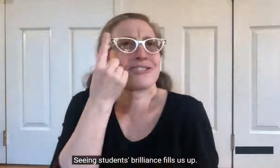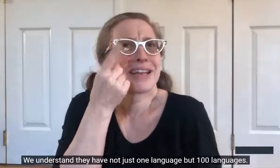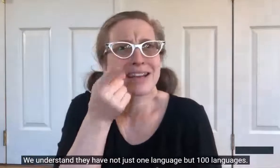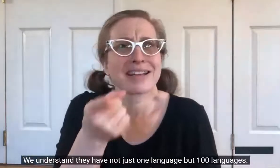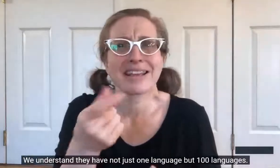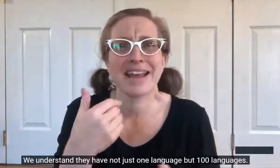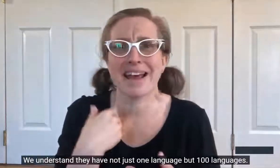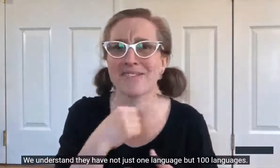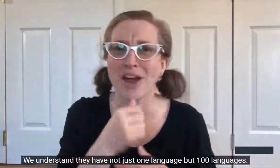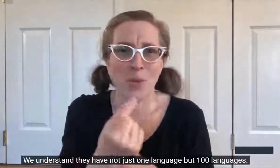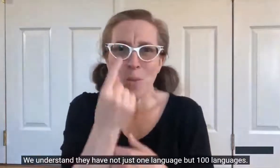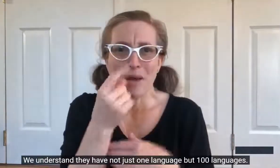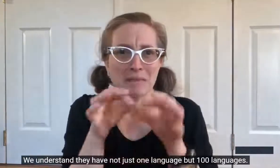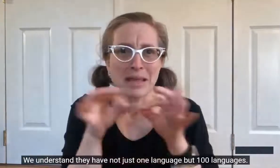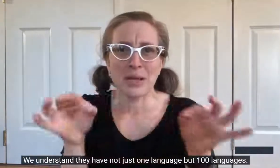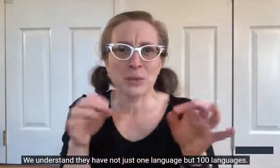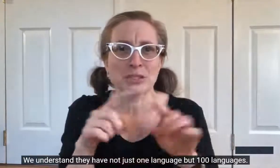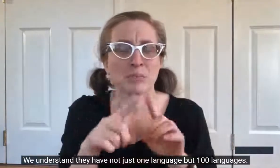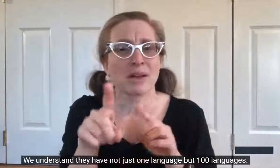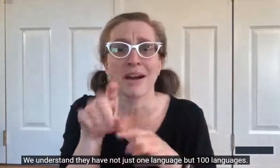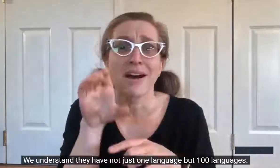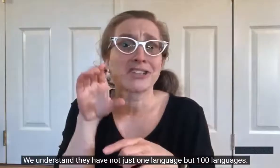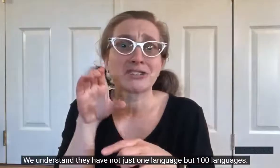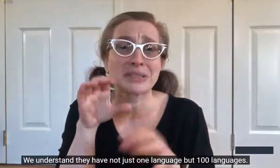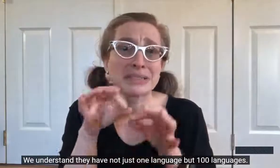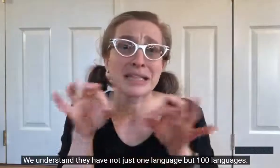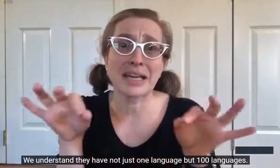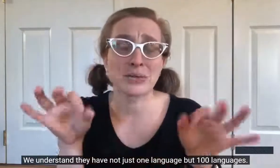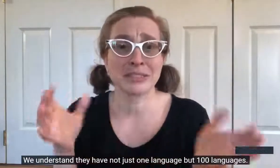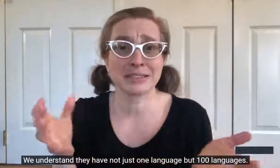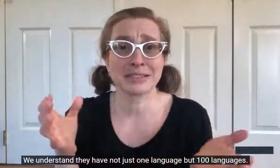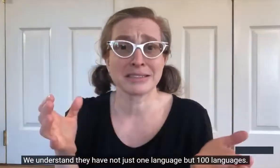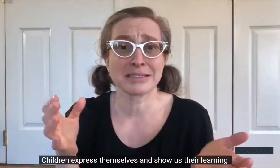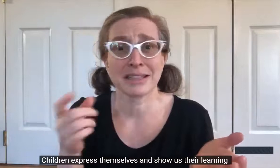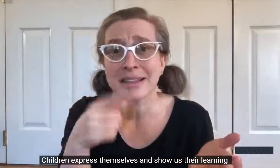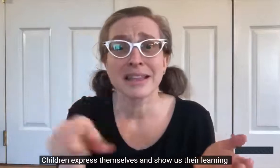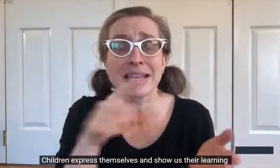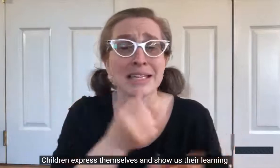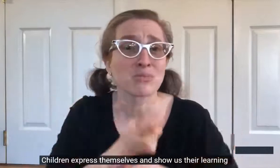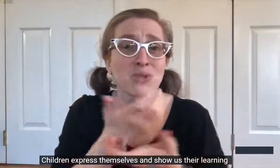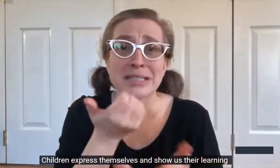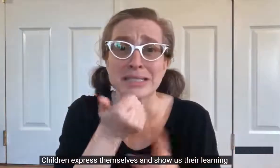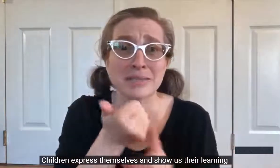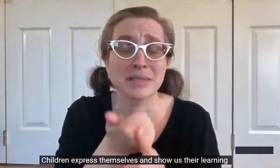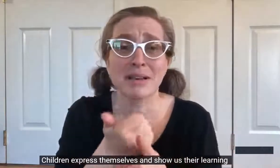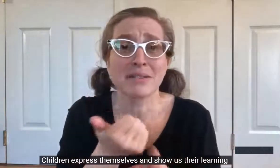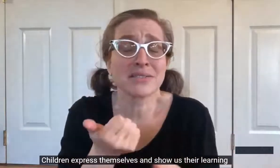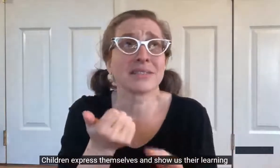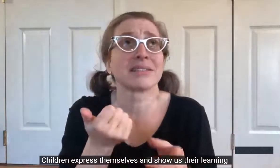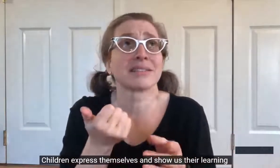seeing students feel confident and that they not only have one language that they have access to, but hundreds of different